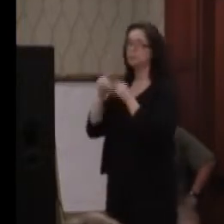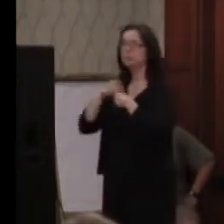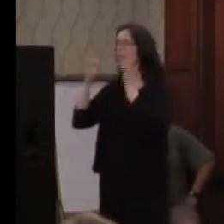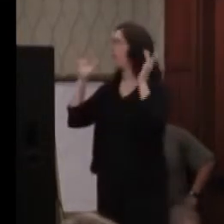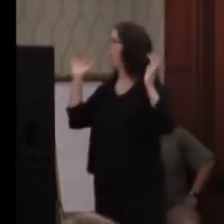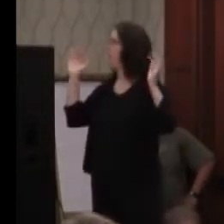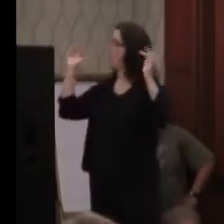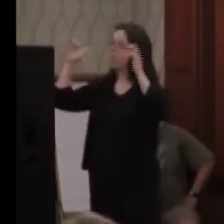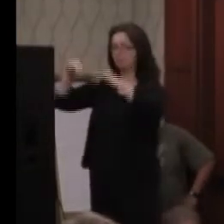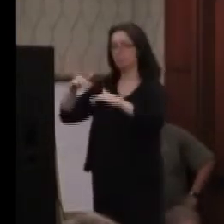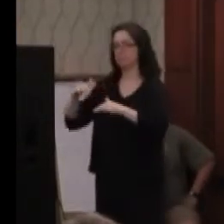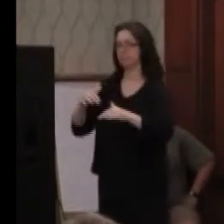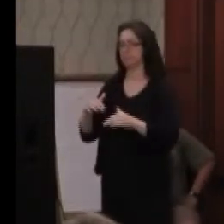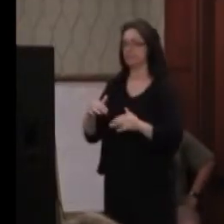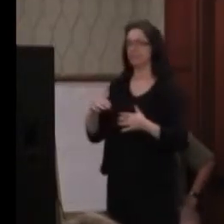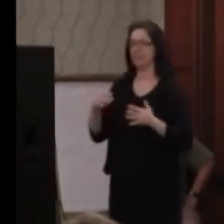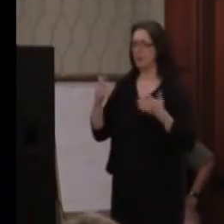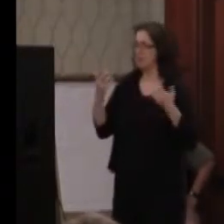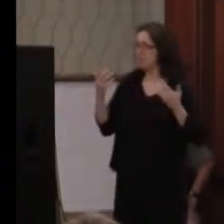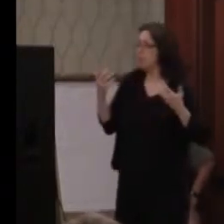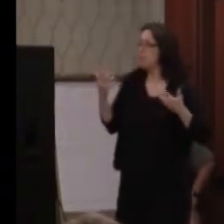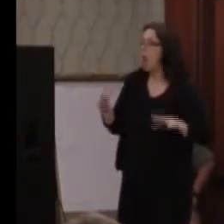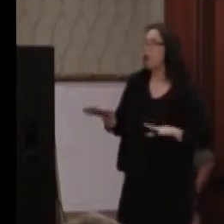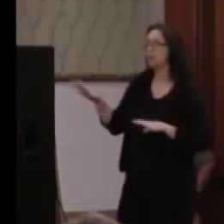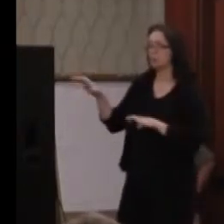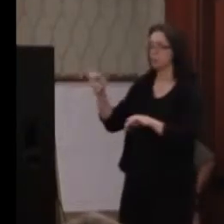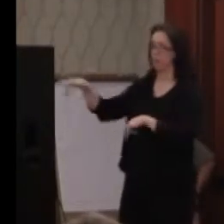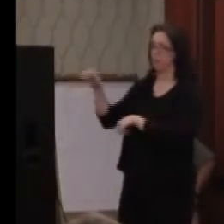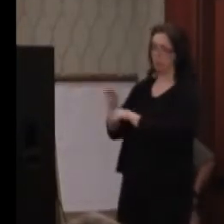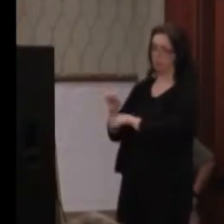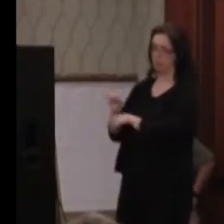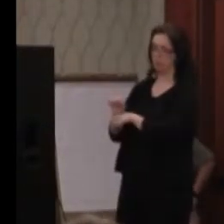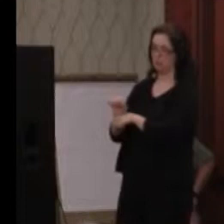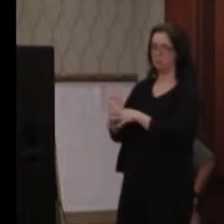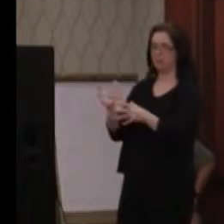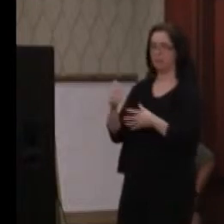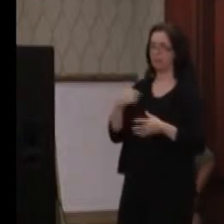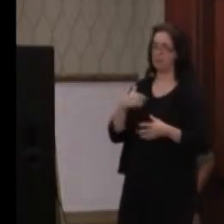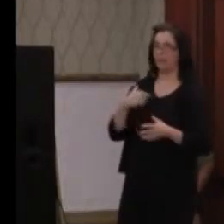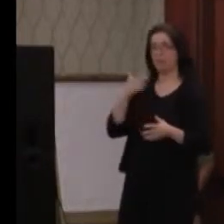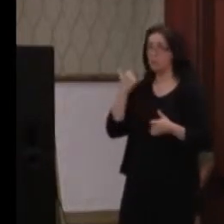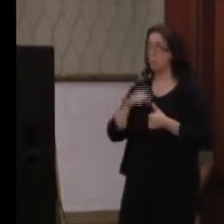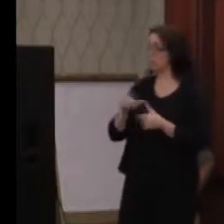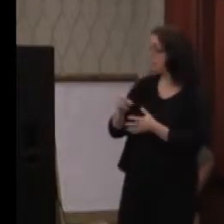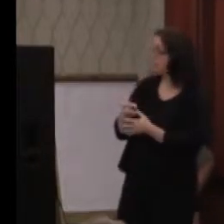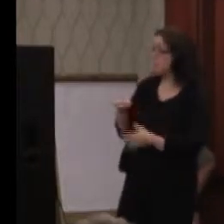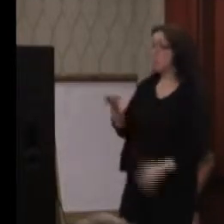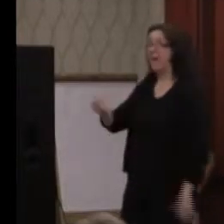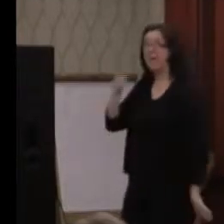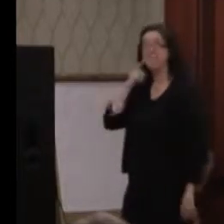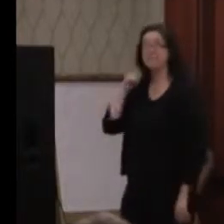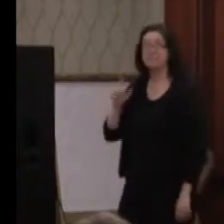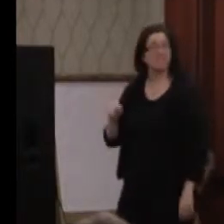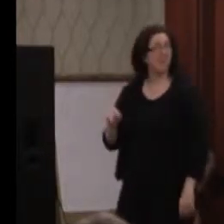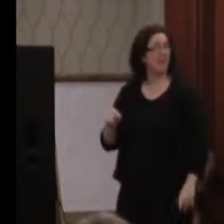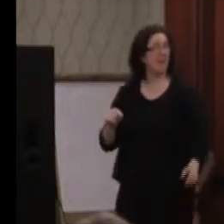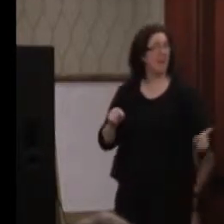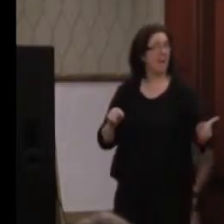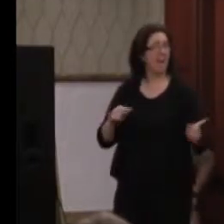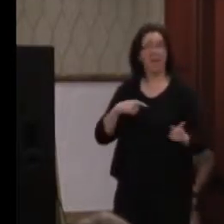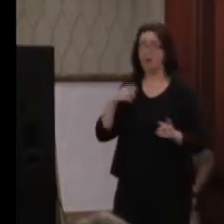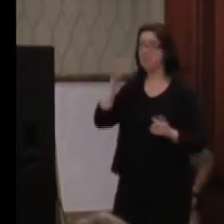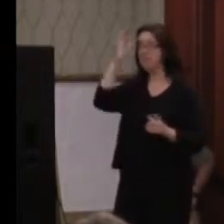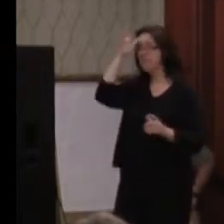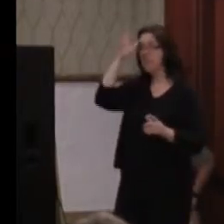from everywhere who were already doing the work. And it was just the first time I realized you get paid for it. So I'm trying to calculate what my